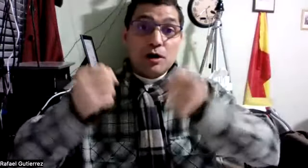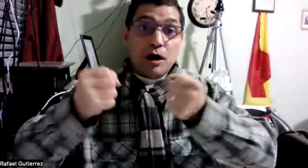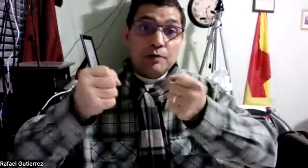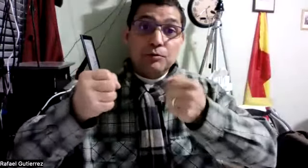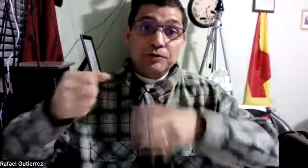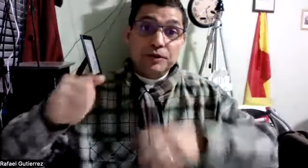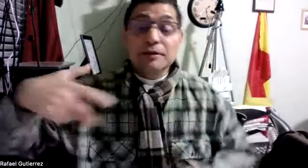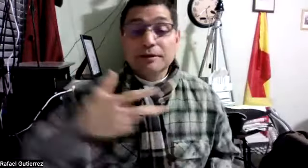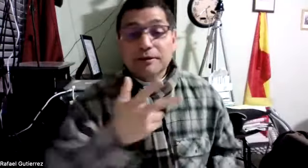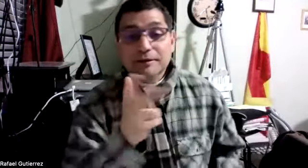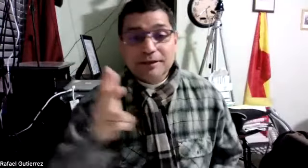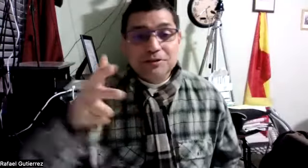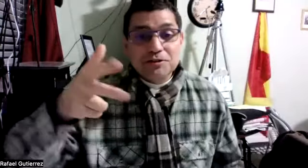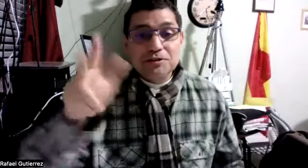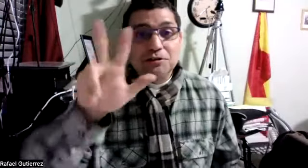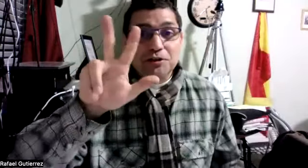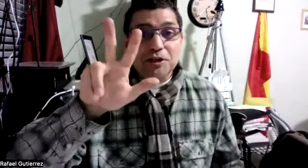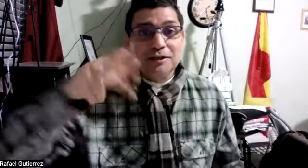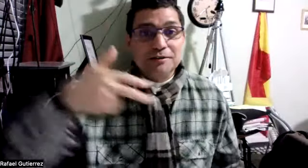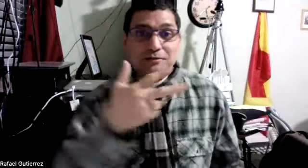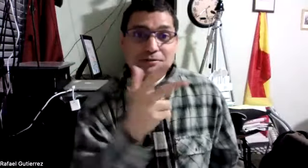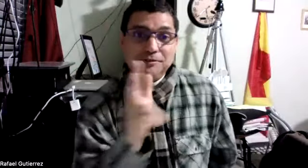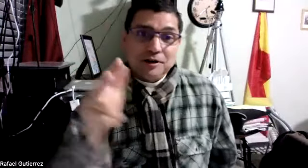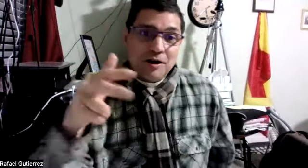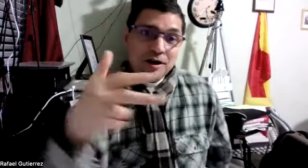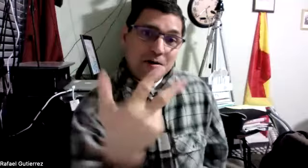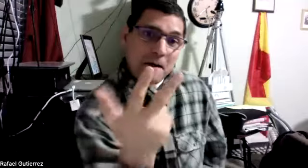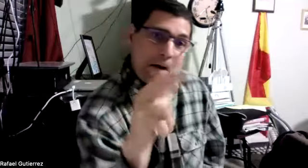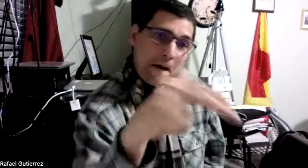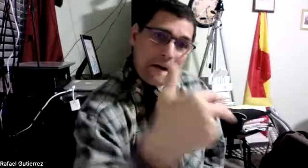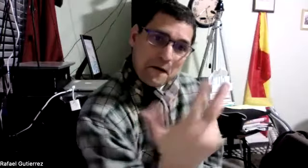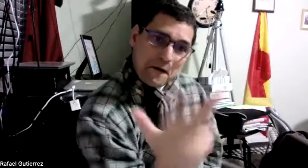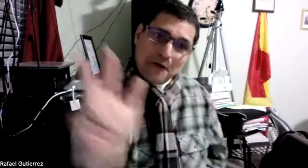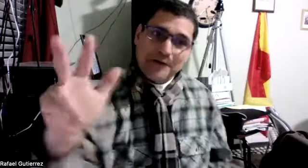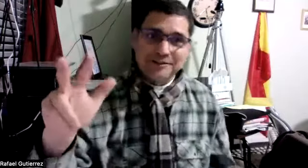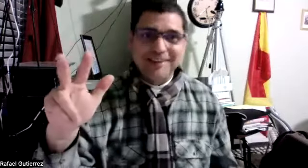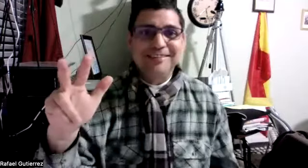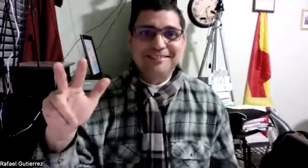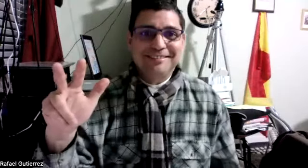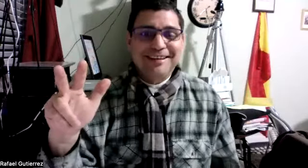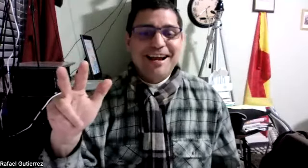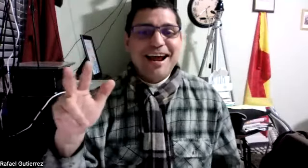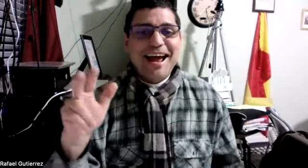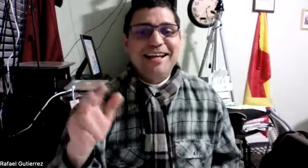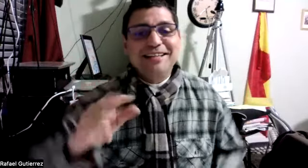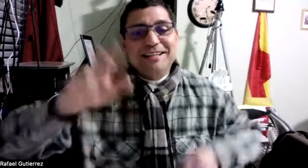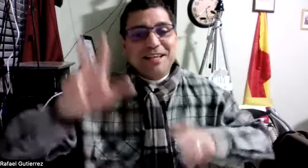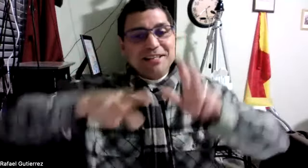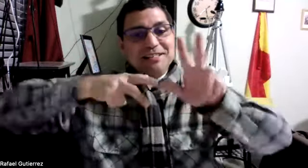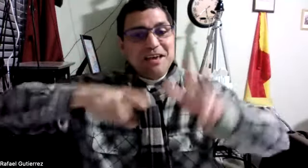car moving, then you use your three for a car. You see? And the same